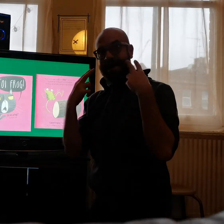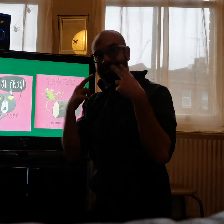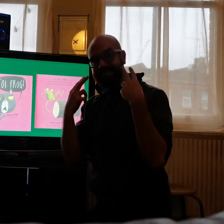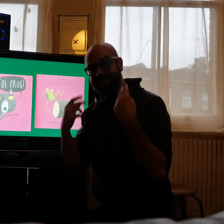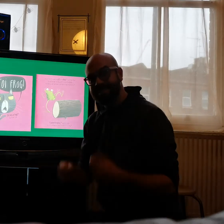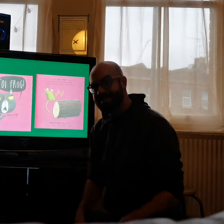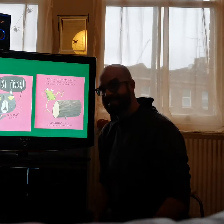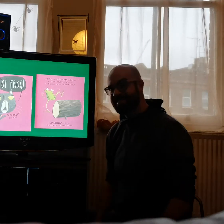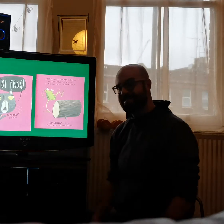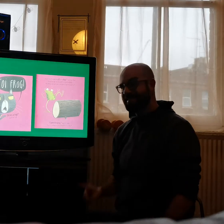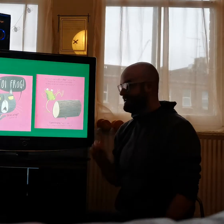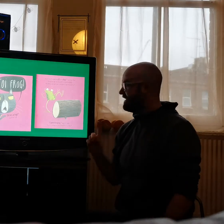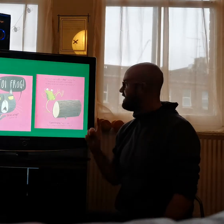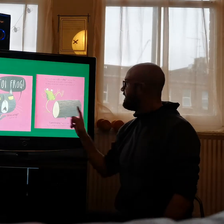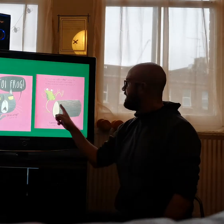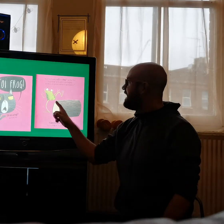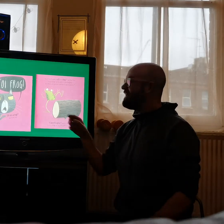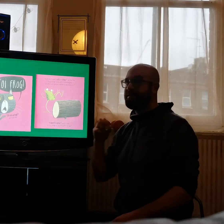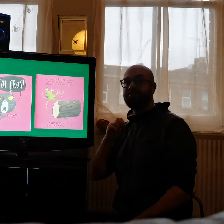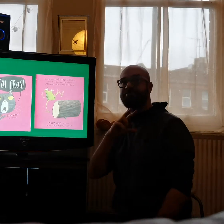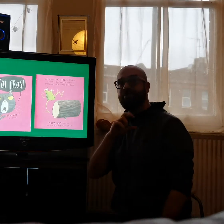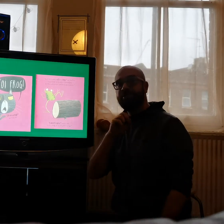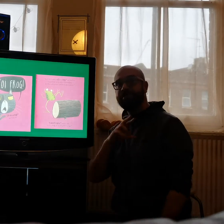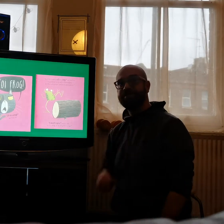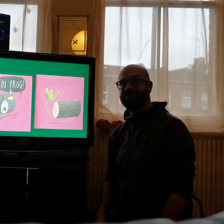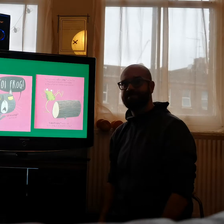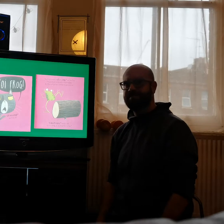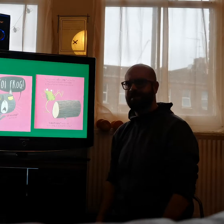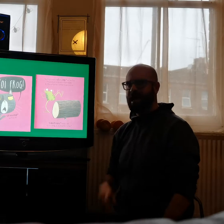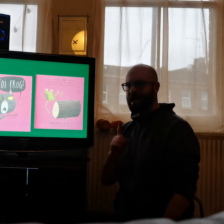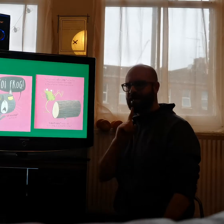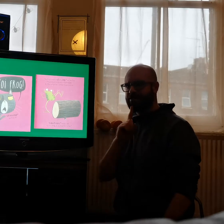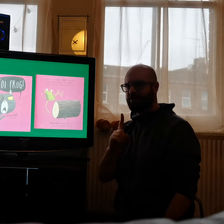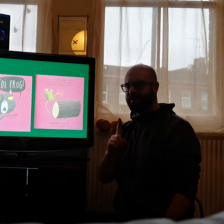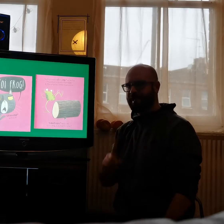Cat and the frog are talking.